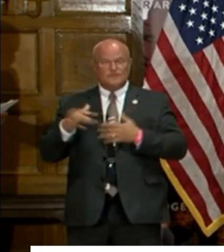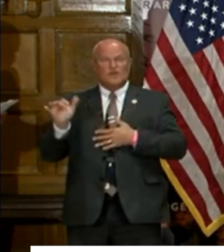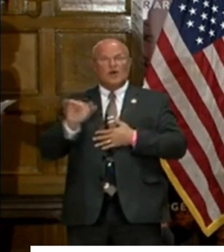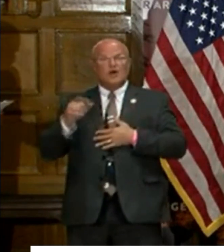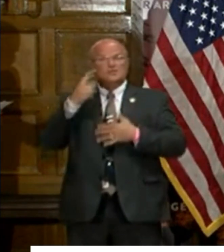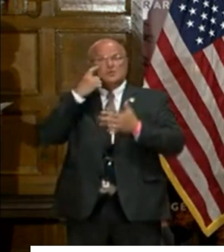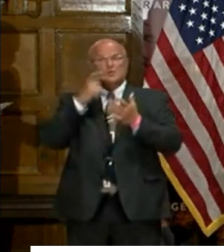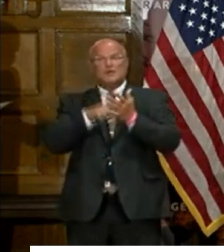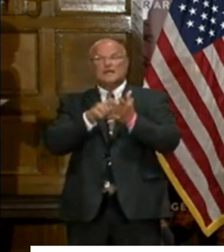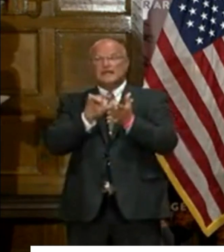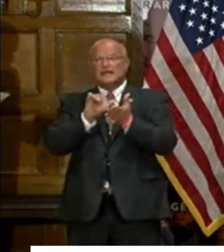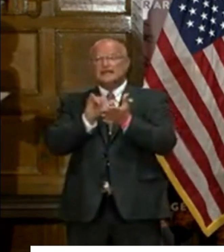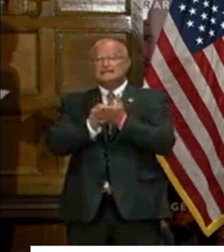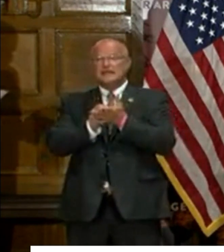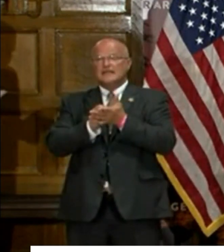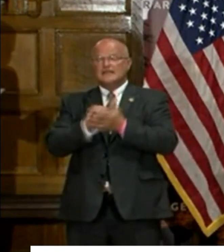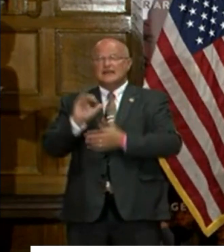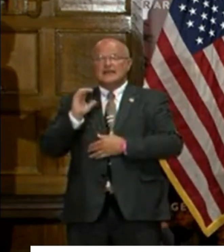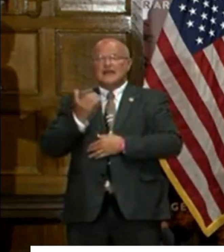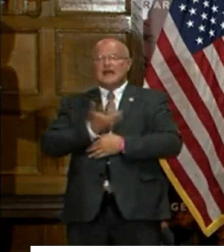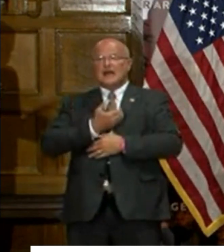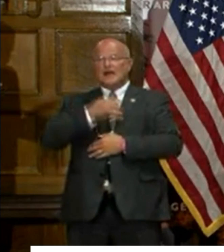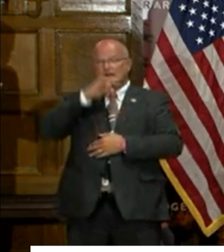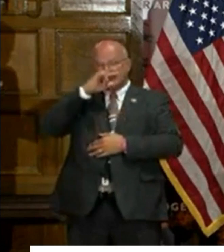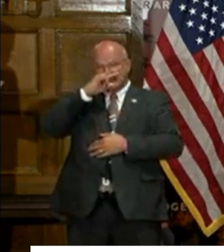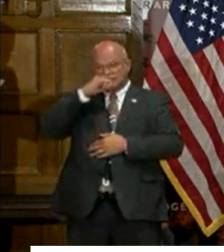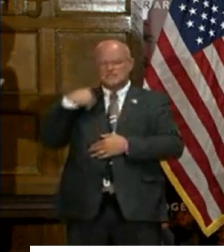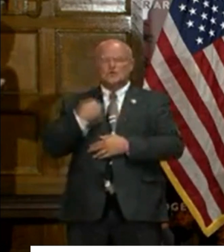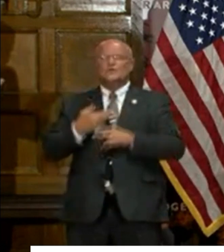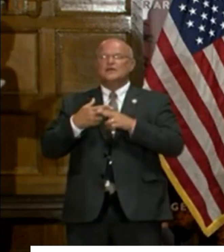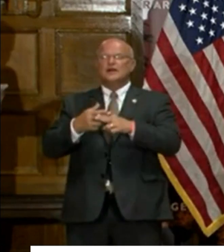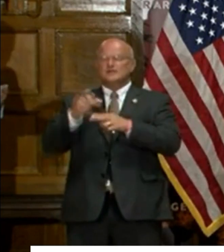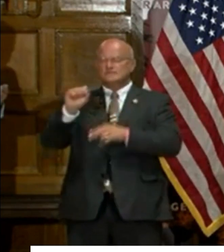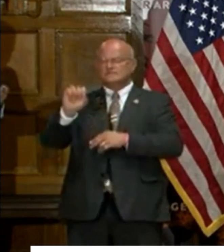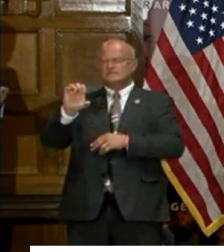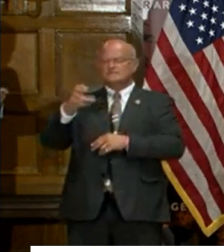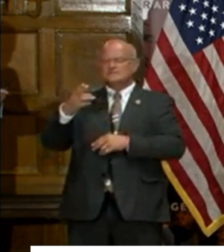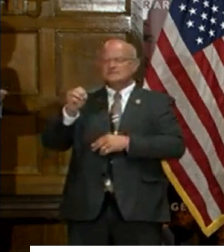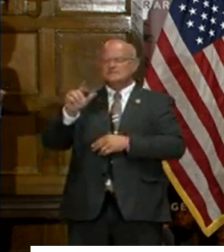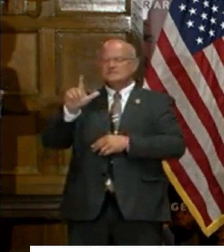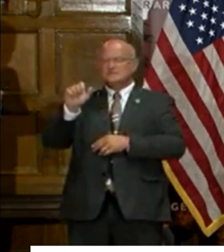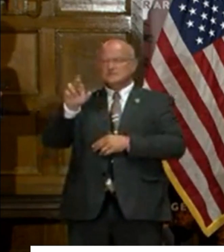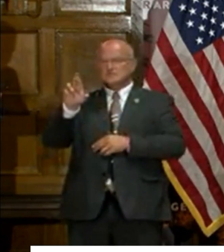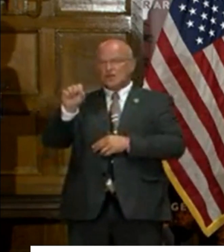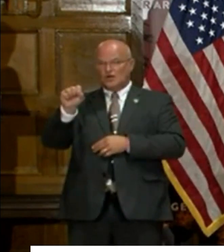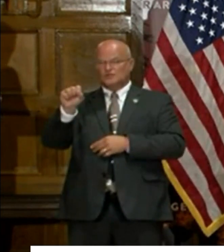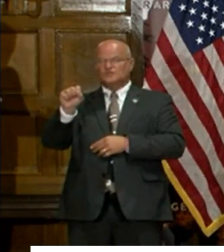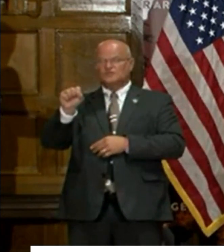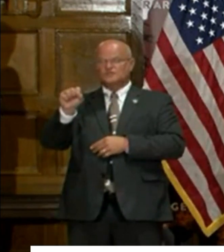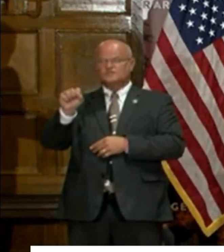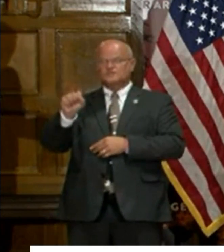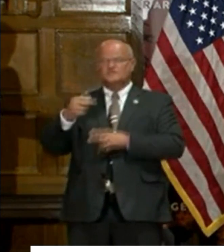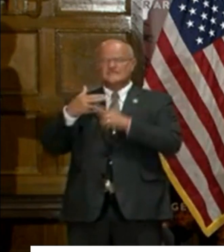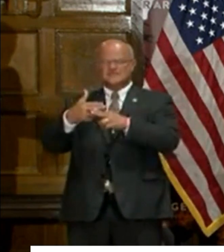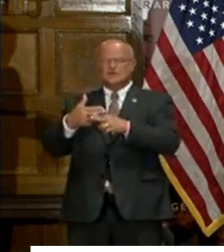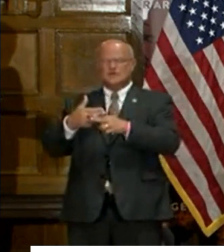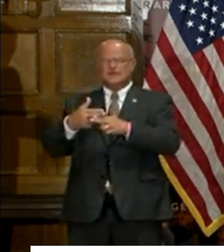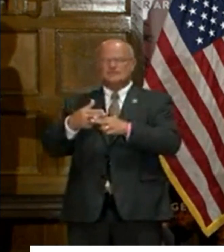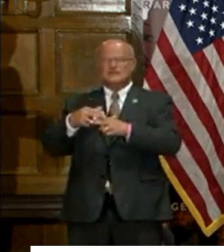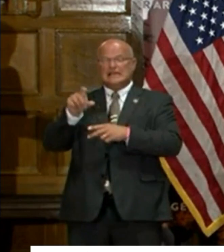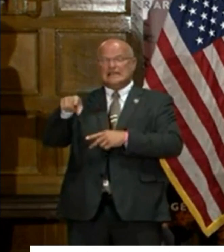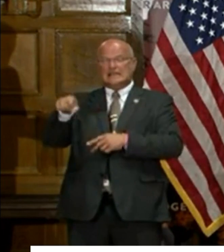recognize that our kids, our scholars, as we call them in Jacksonville, our scholars need us, and our teachers need